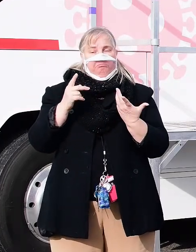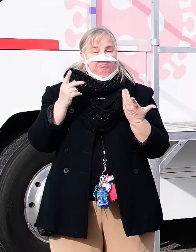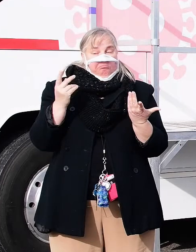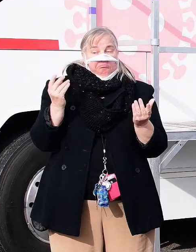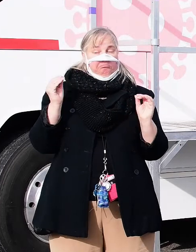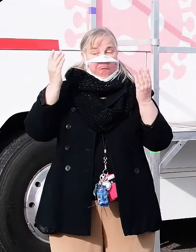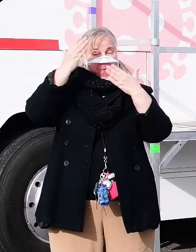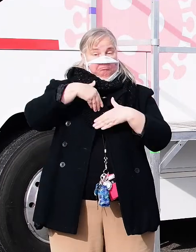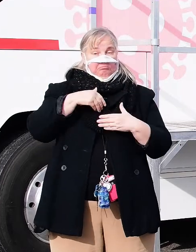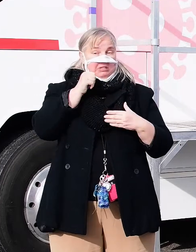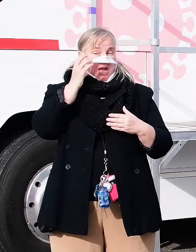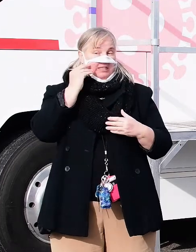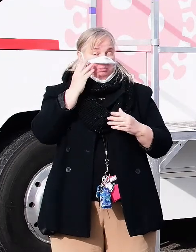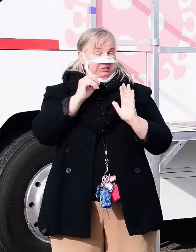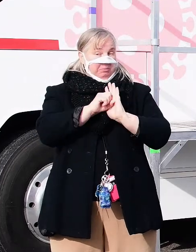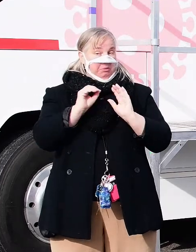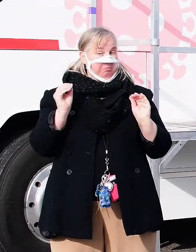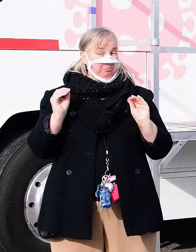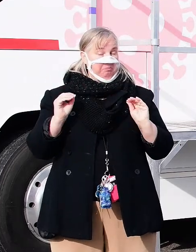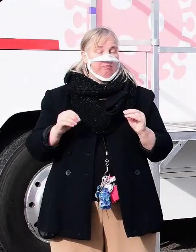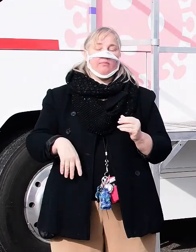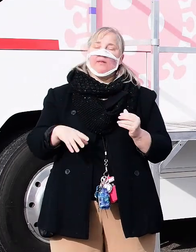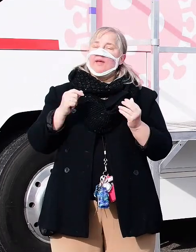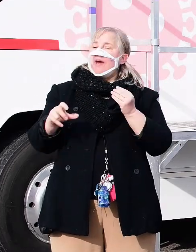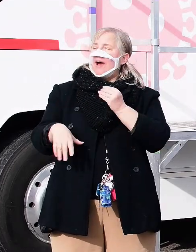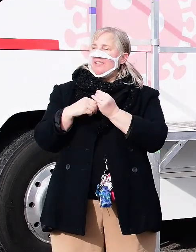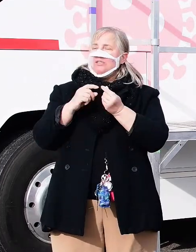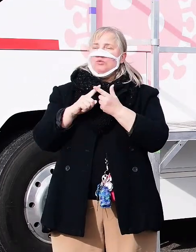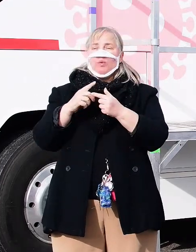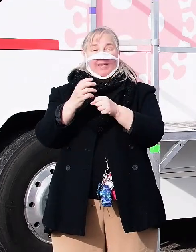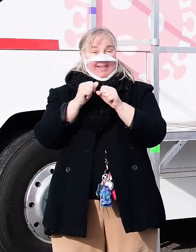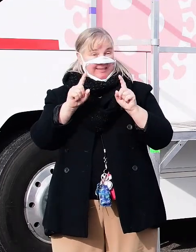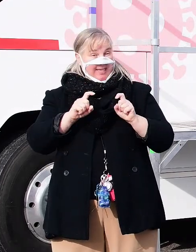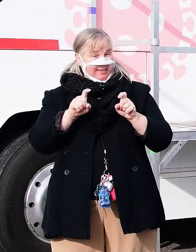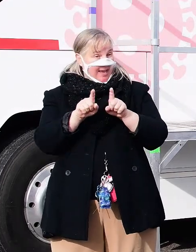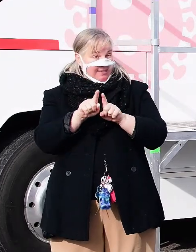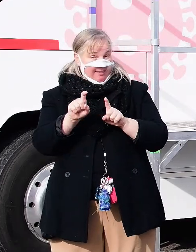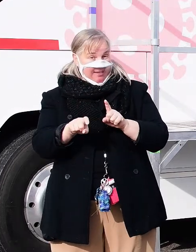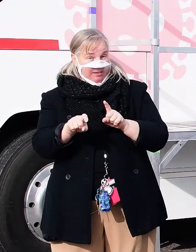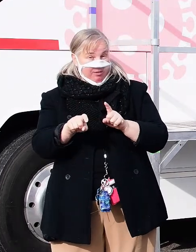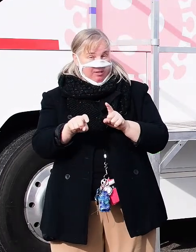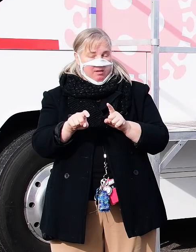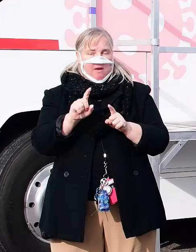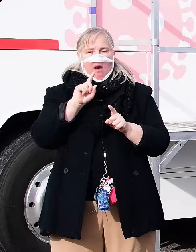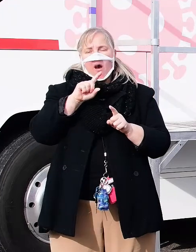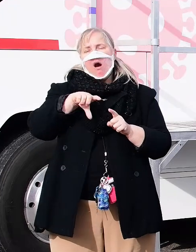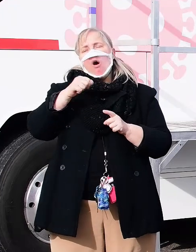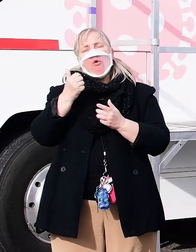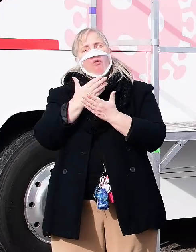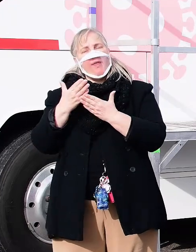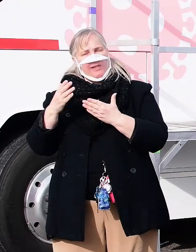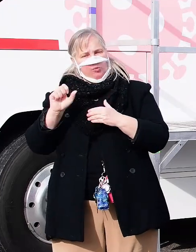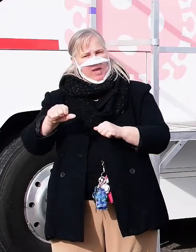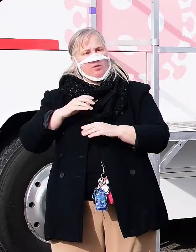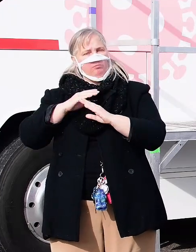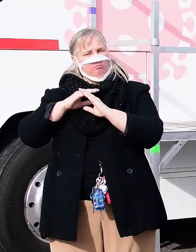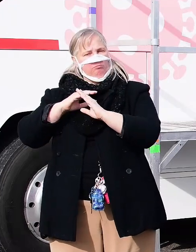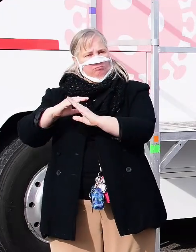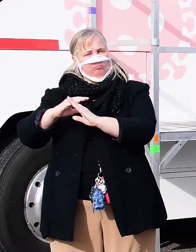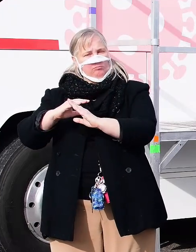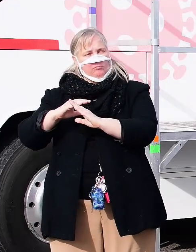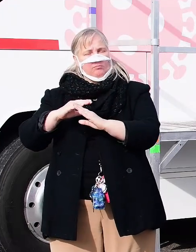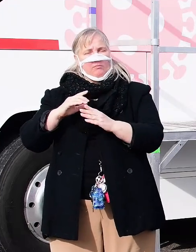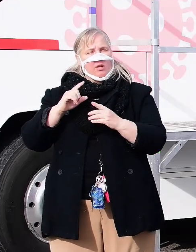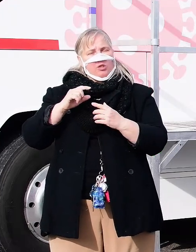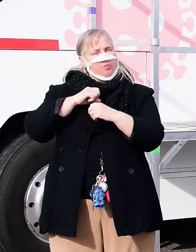symptoms. In addition to getting tested as necessary, there are other preventative measures that we can all take